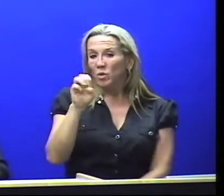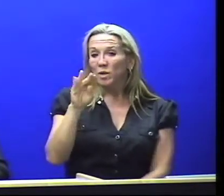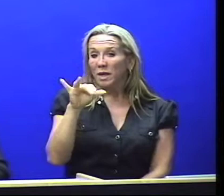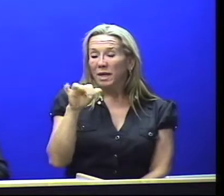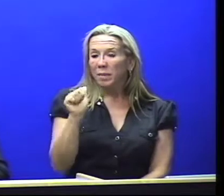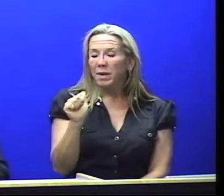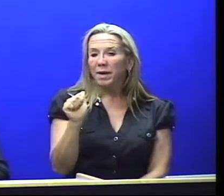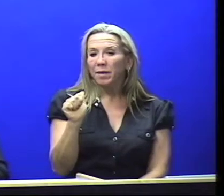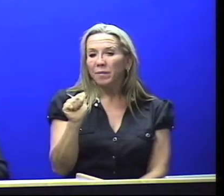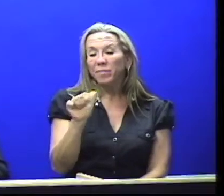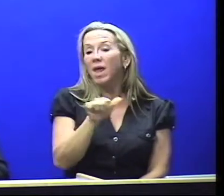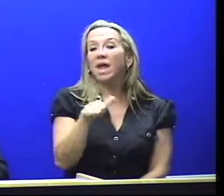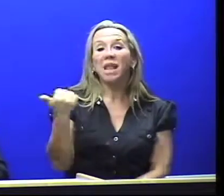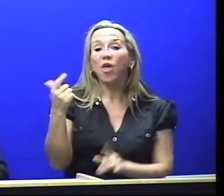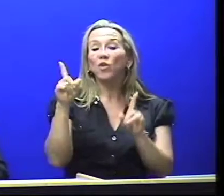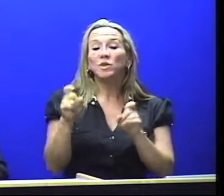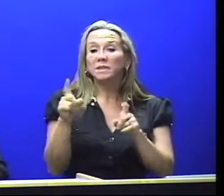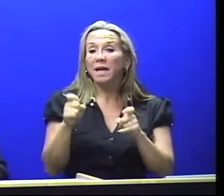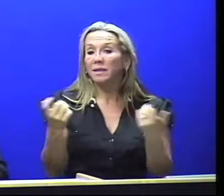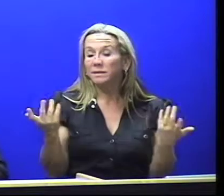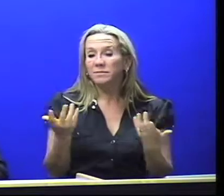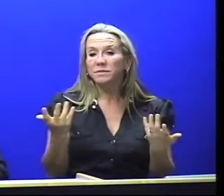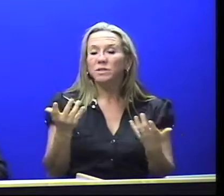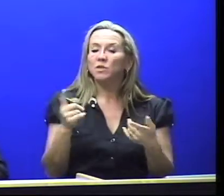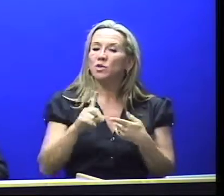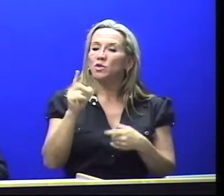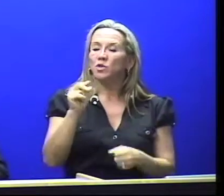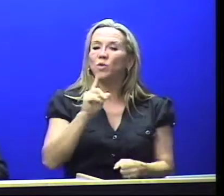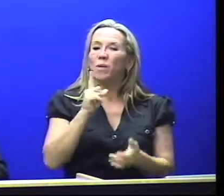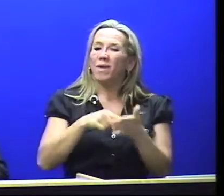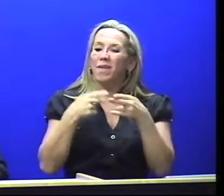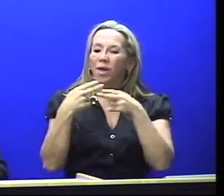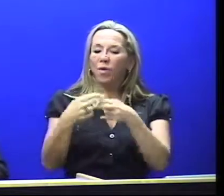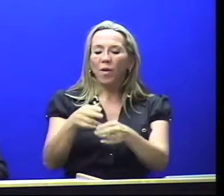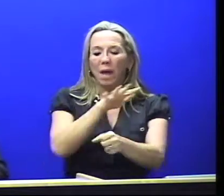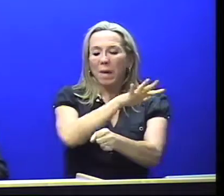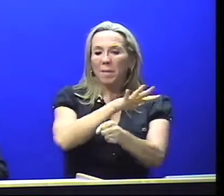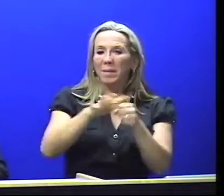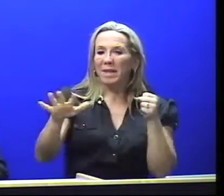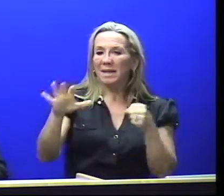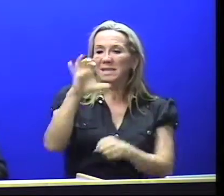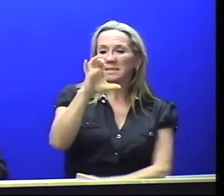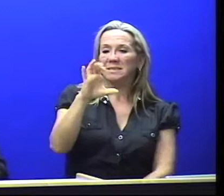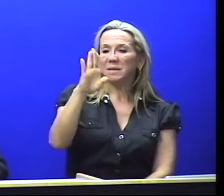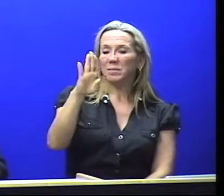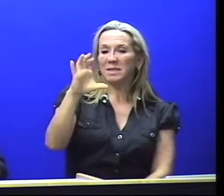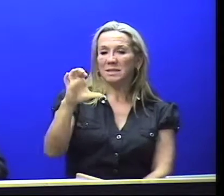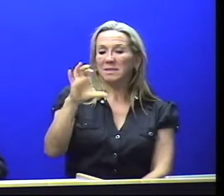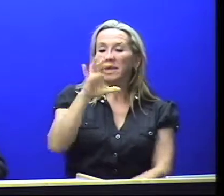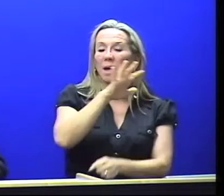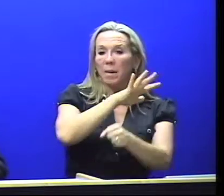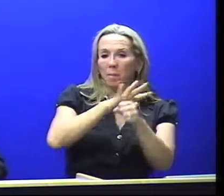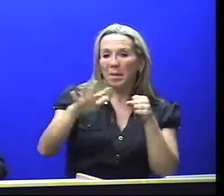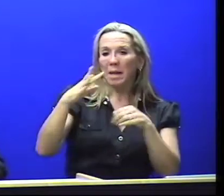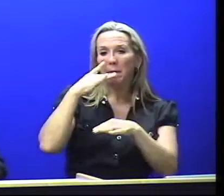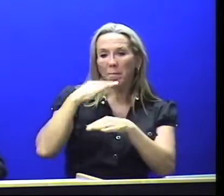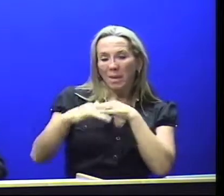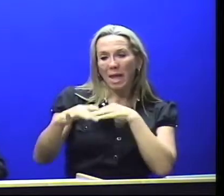leukemia, another test, is to do a complete blood count. And that